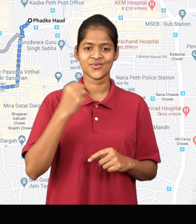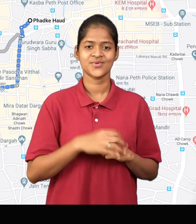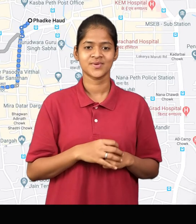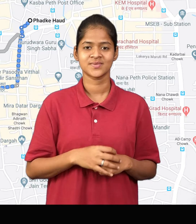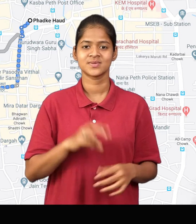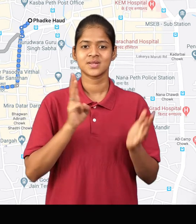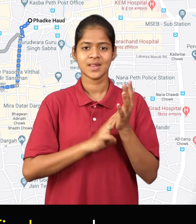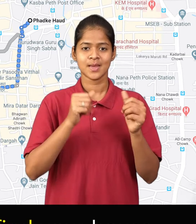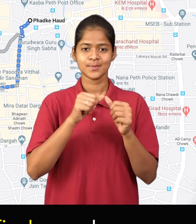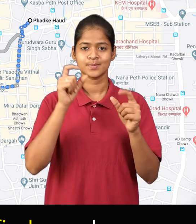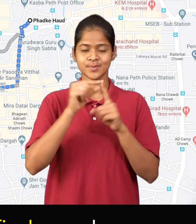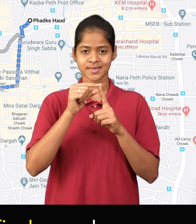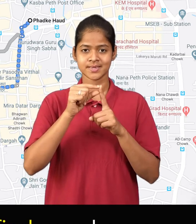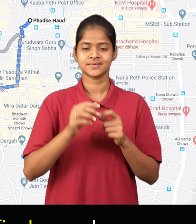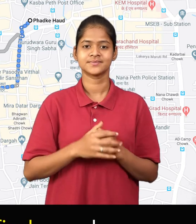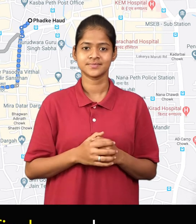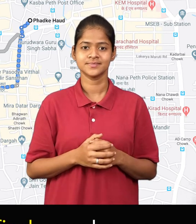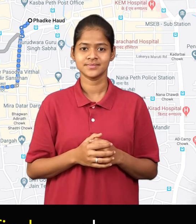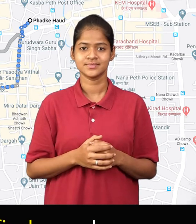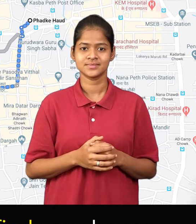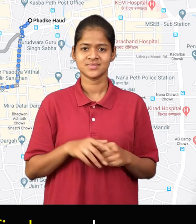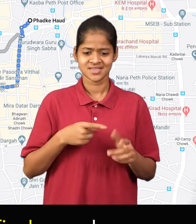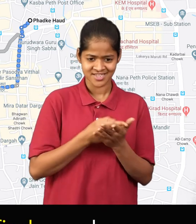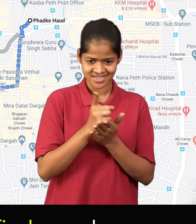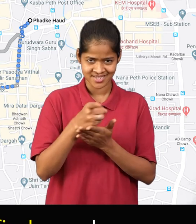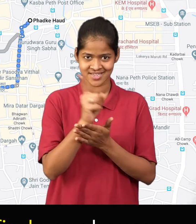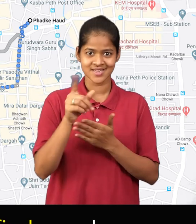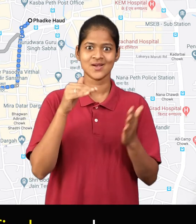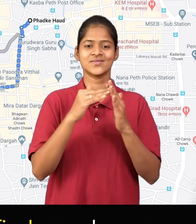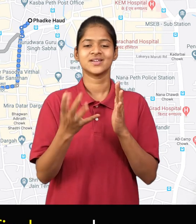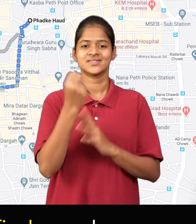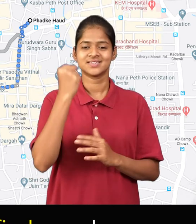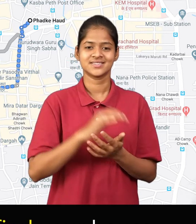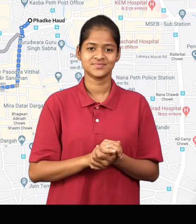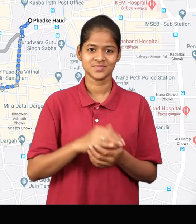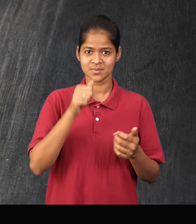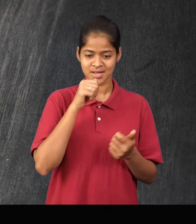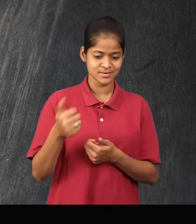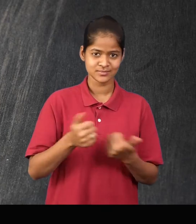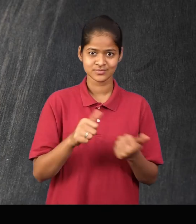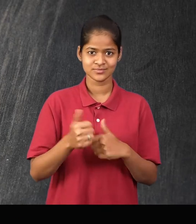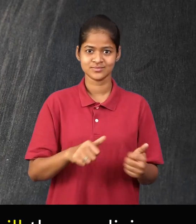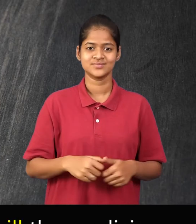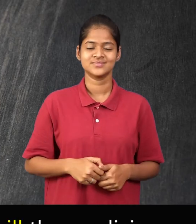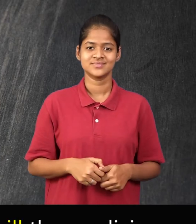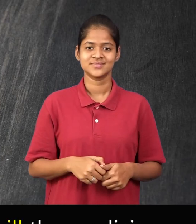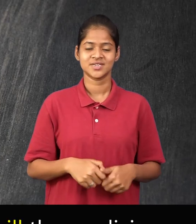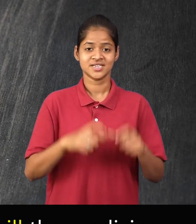Find Find the map I can find your house. Spill